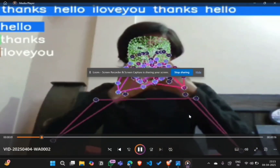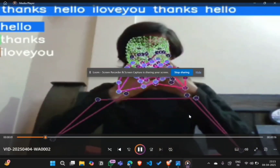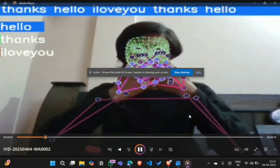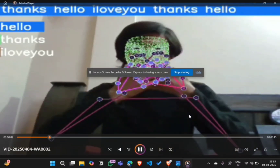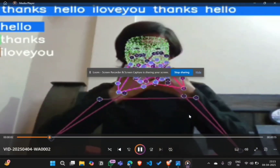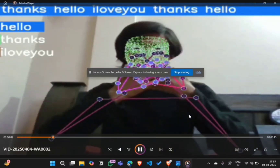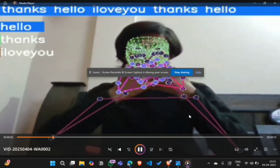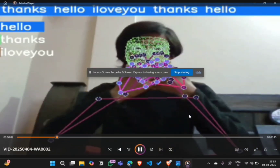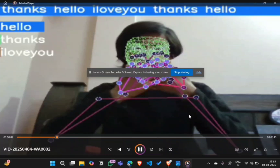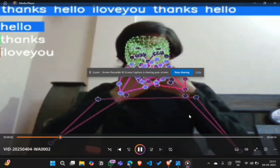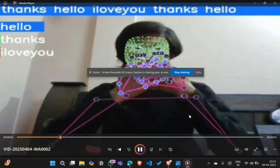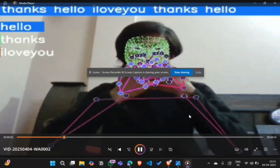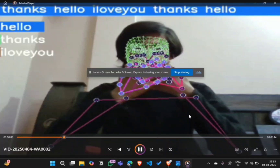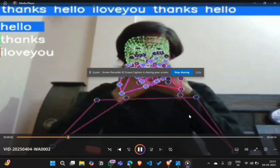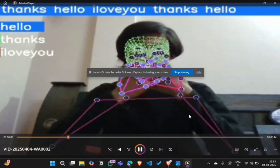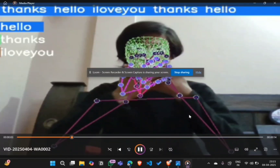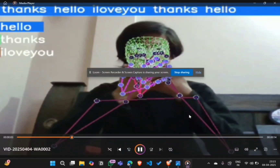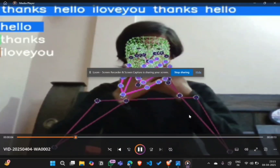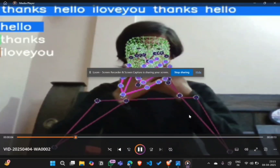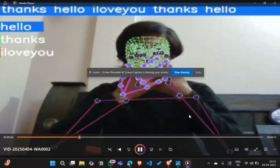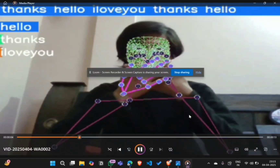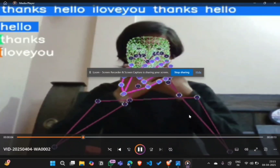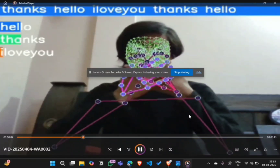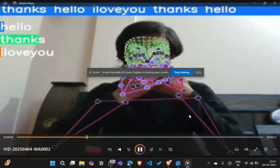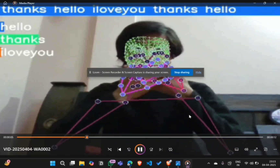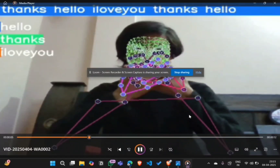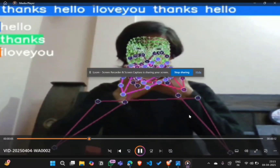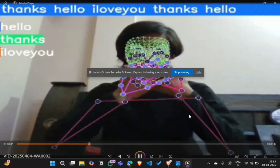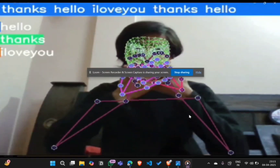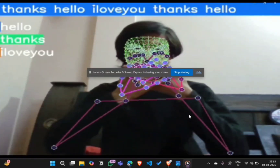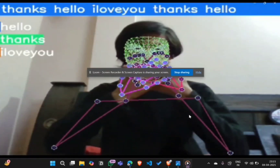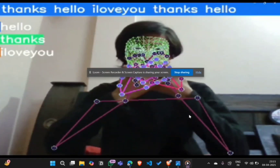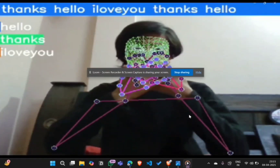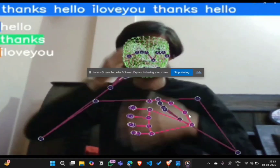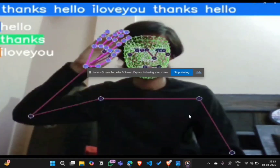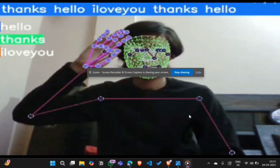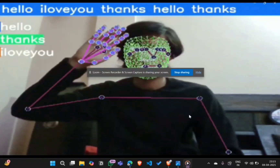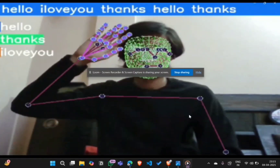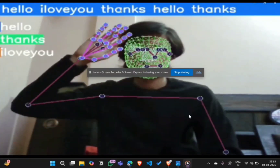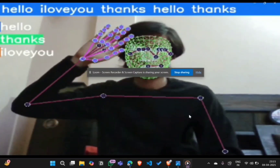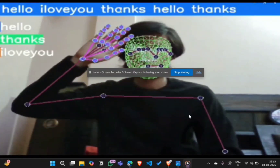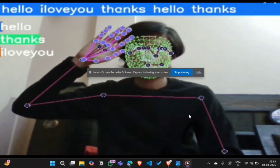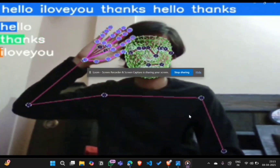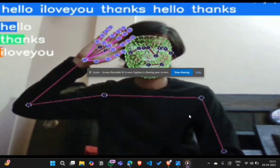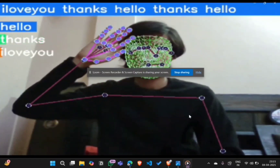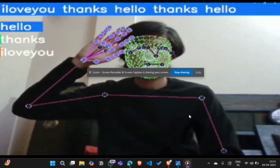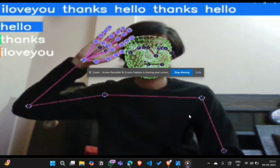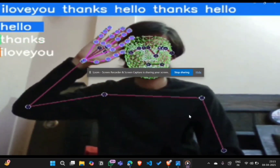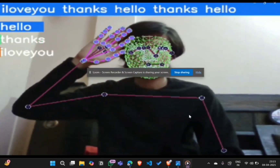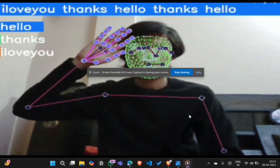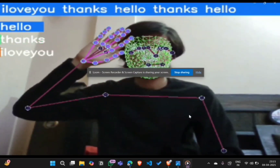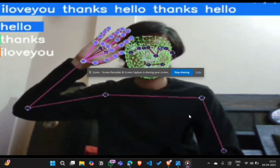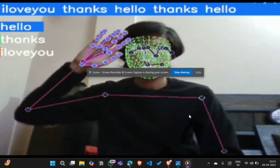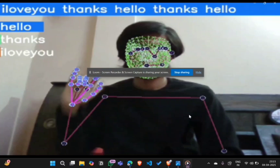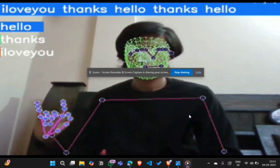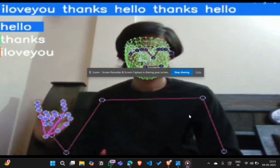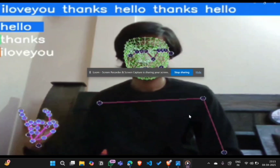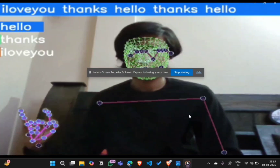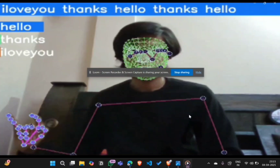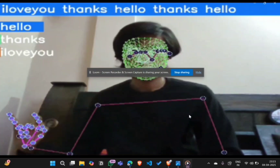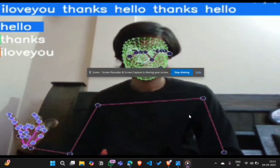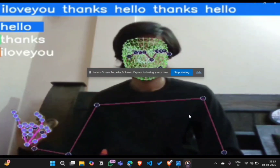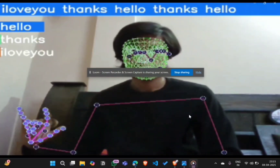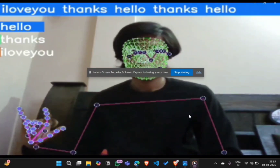These are three symbols on which we have trained the system. This is hello, this is thanks, and this is I love you. And according to the